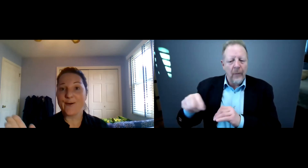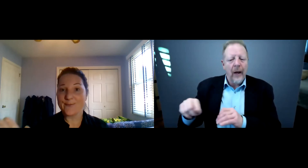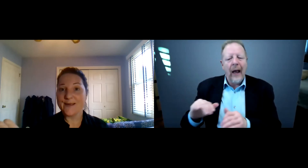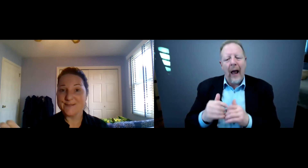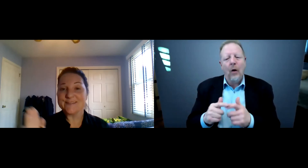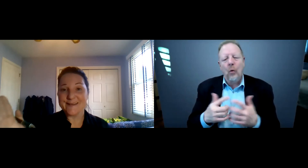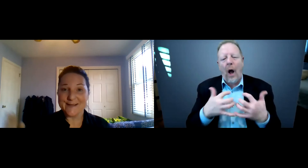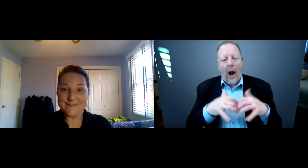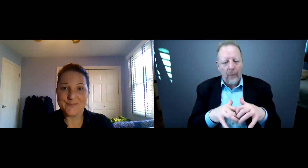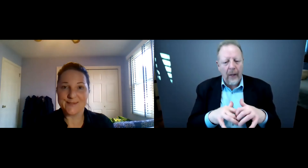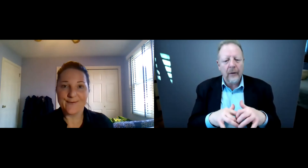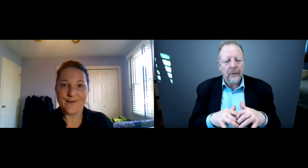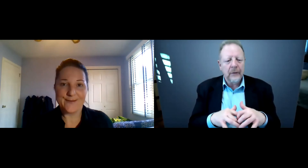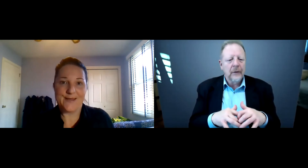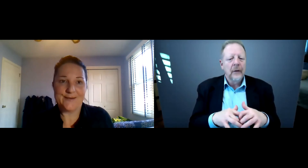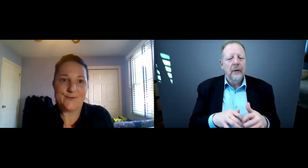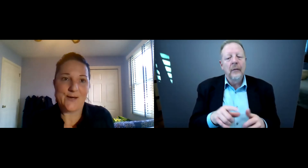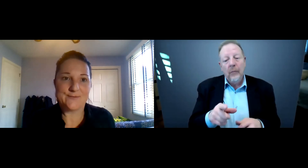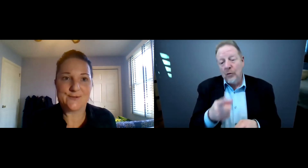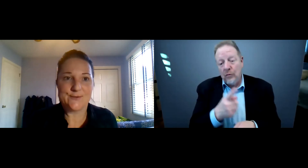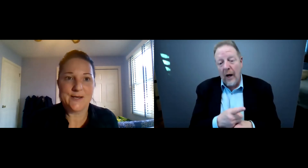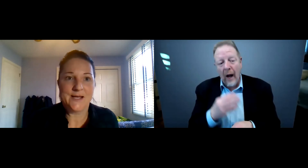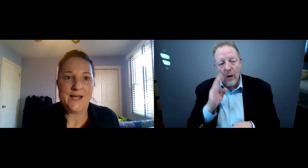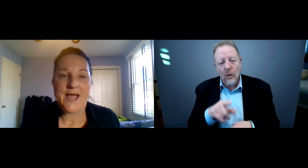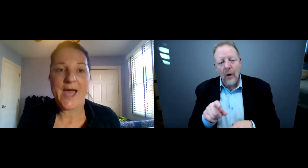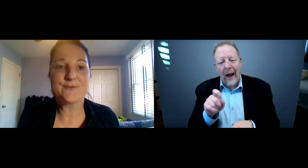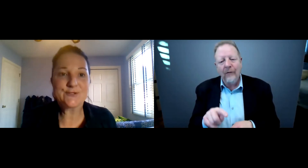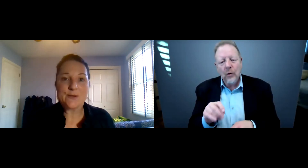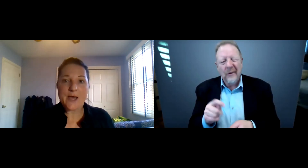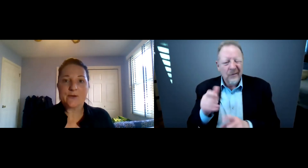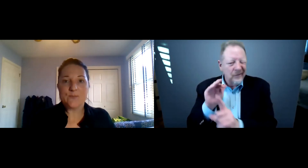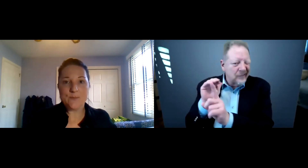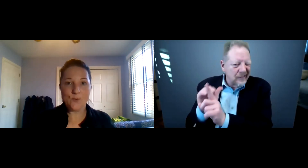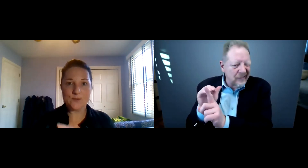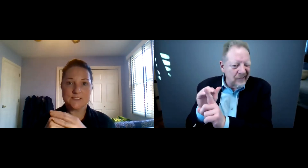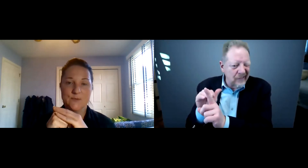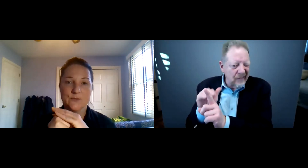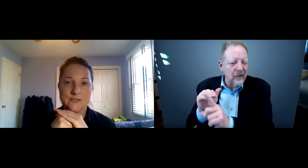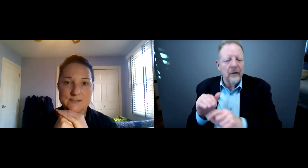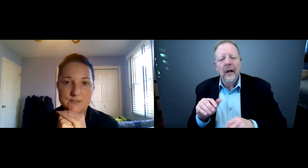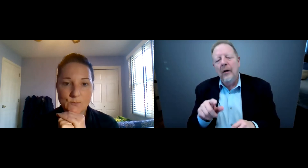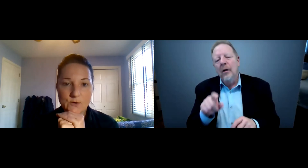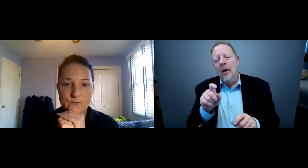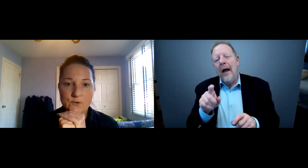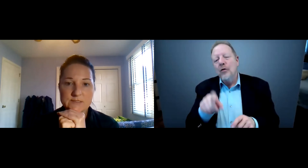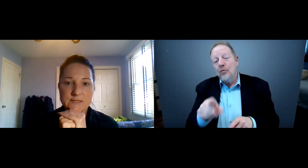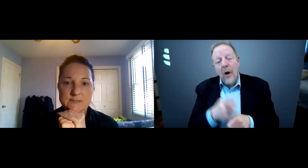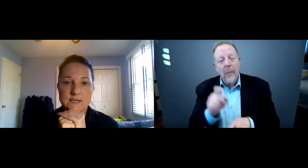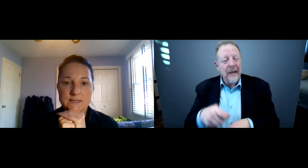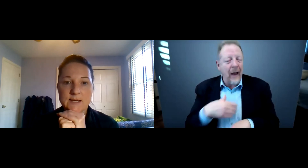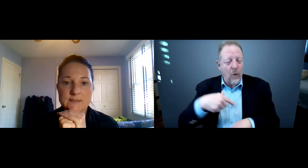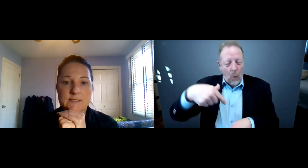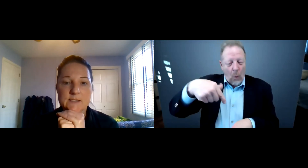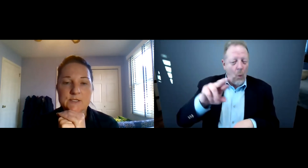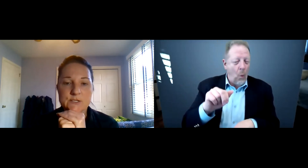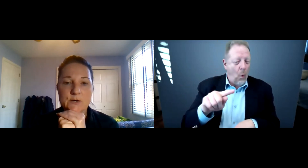you know, that there are rights. You can say it nicely, but there are, I know you have to have a certain amount of people with disabilities in your workforce and things